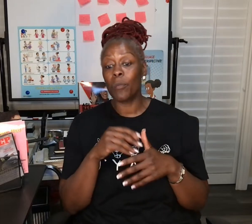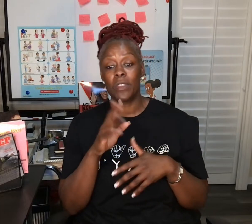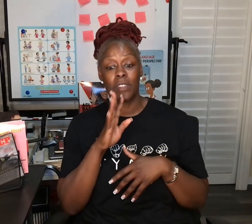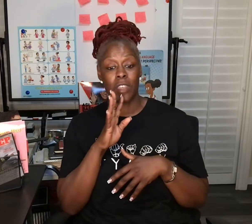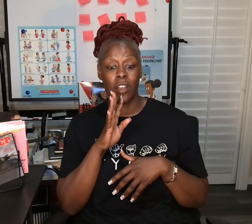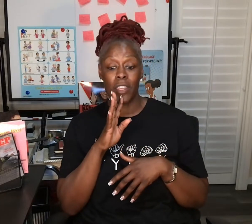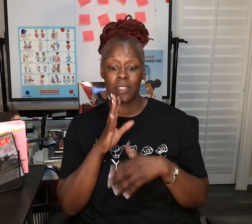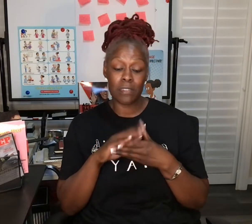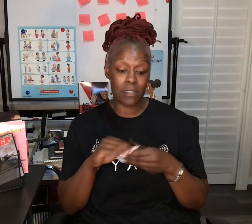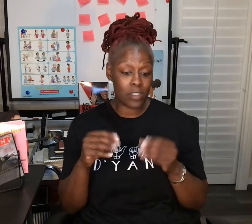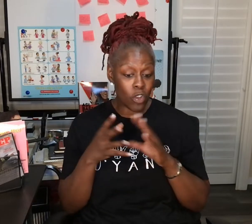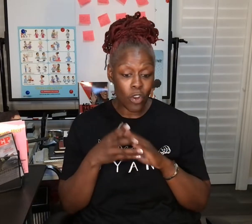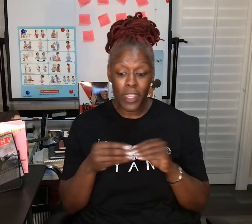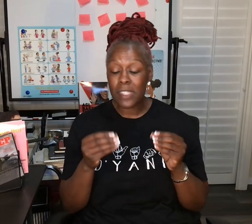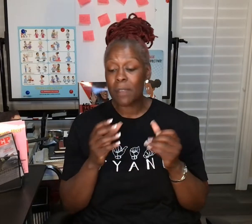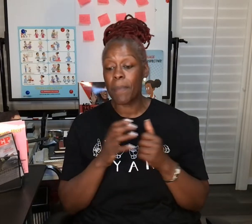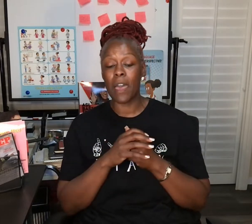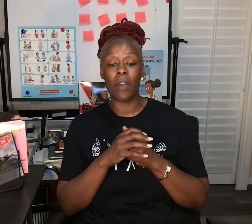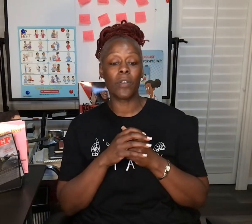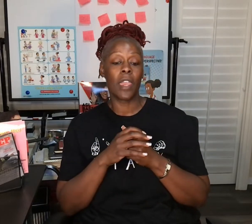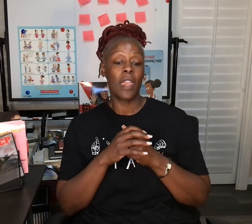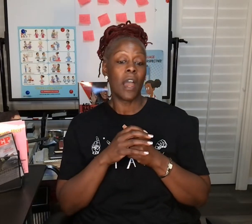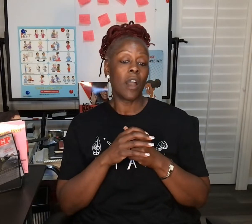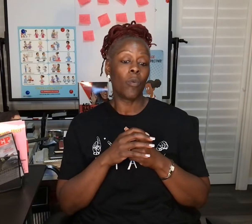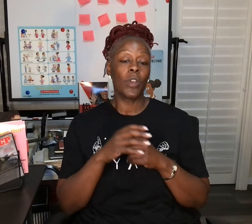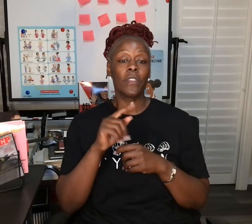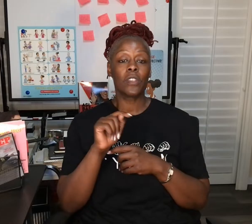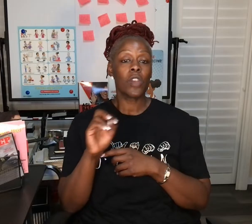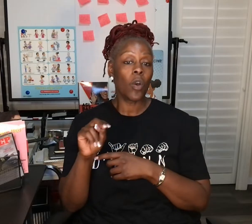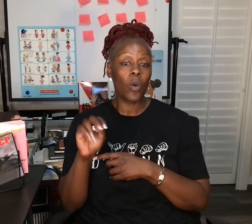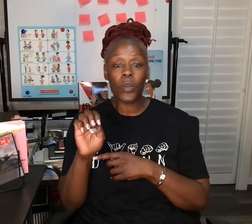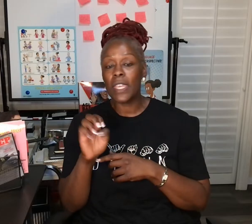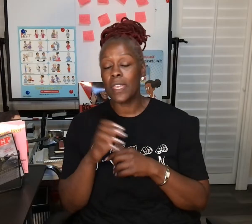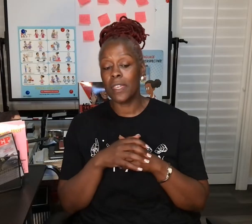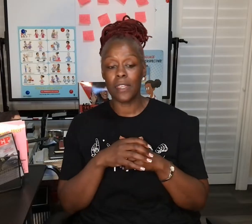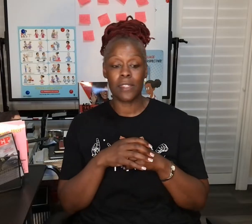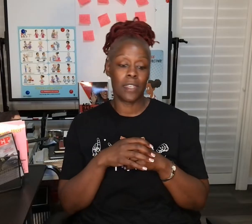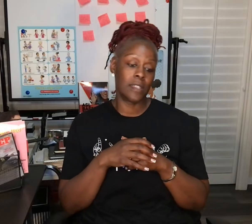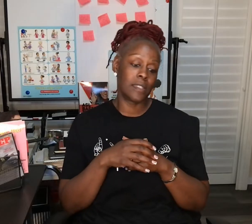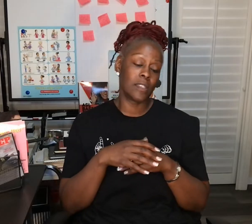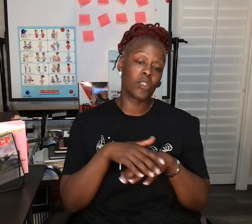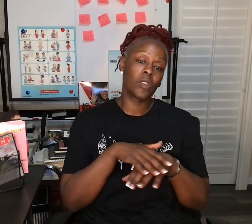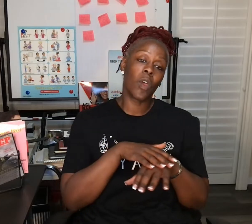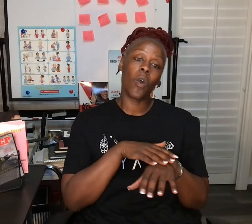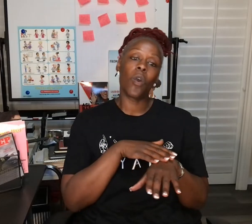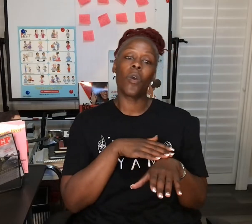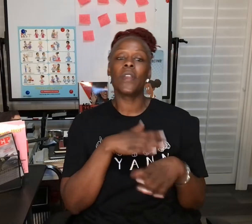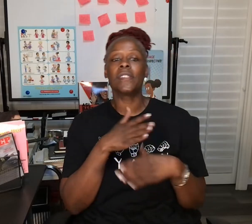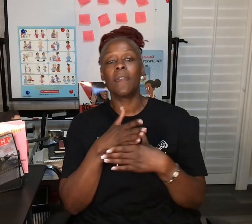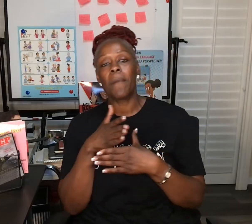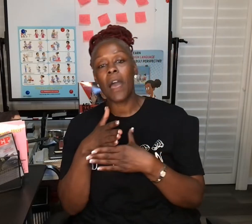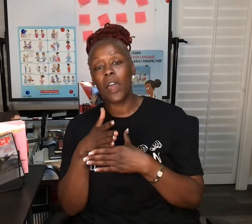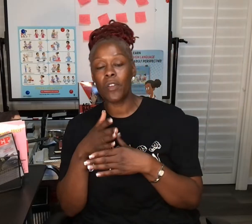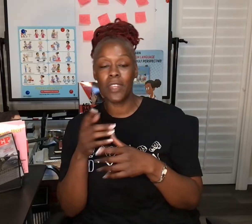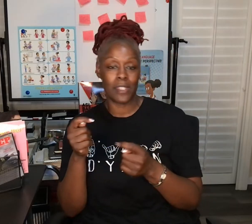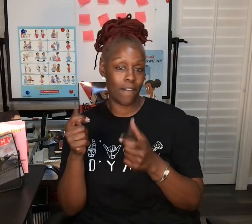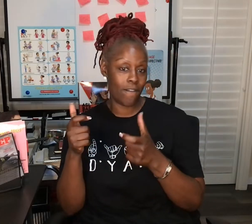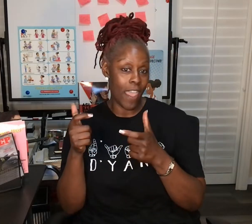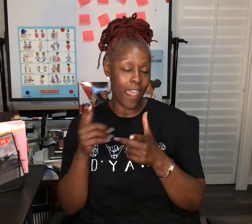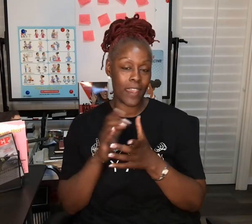what the story is about, what the tone is. Is it slow? Is it moderate? Is it